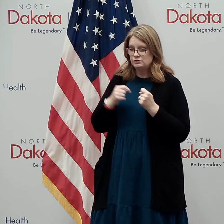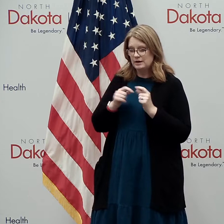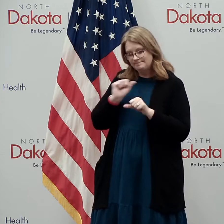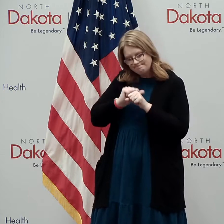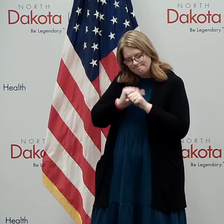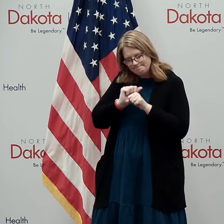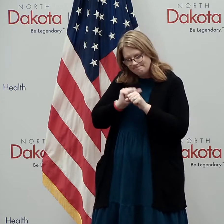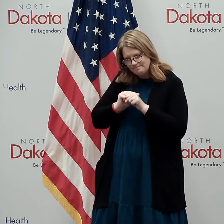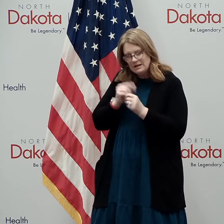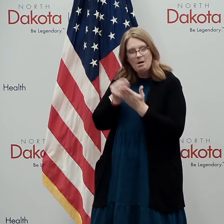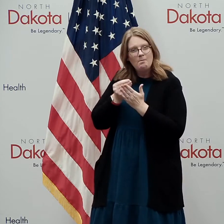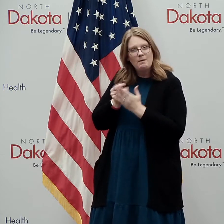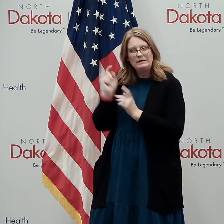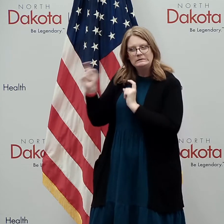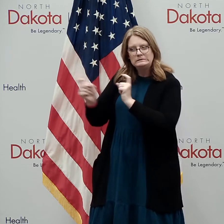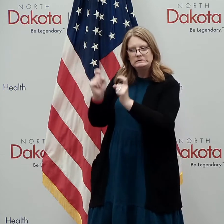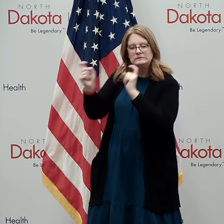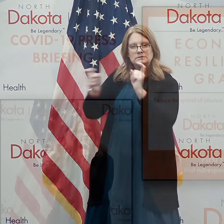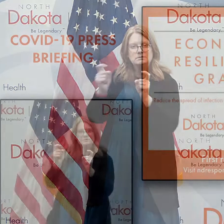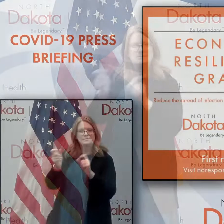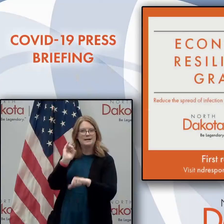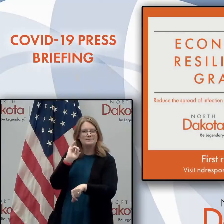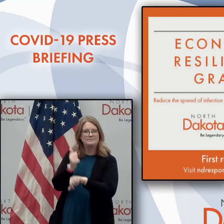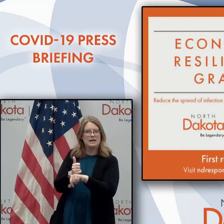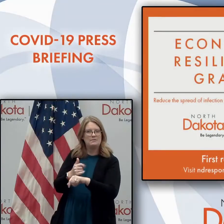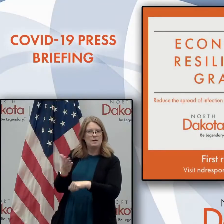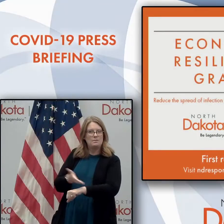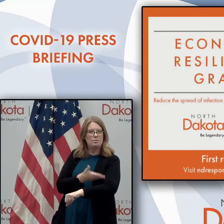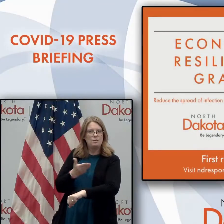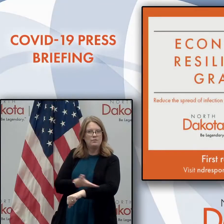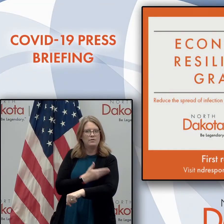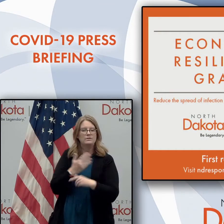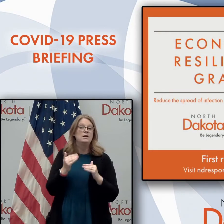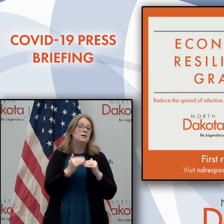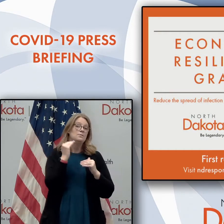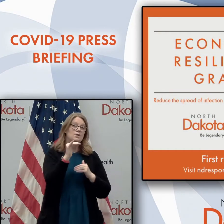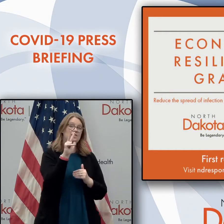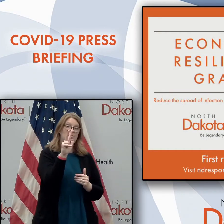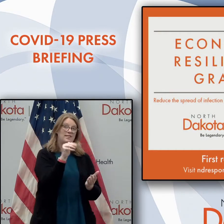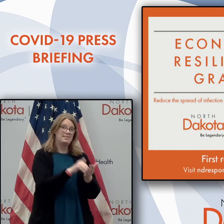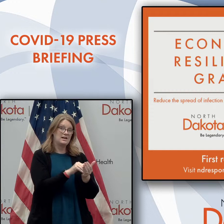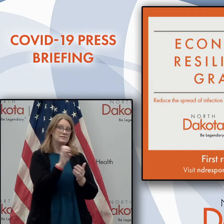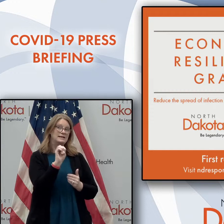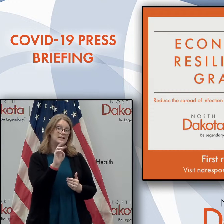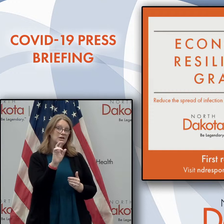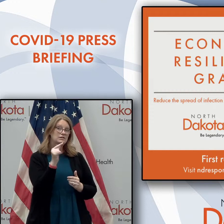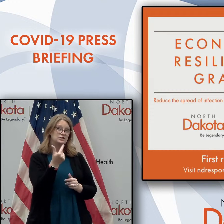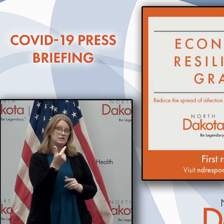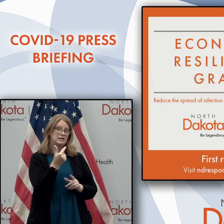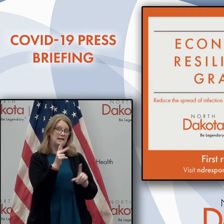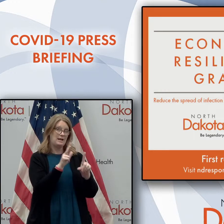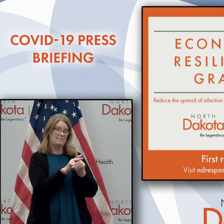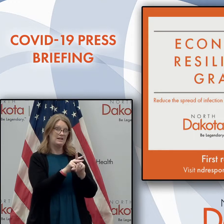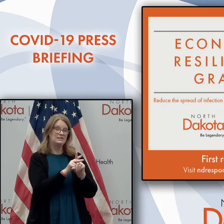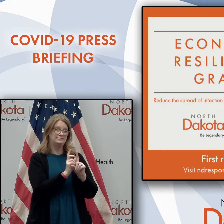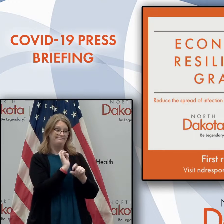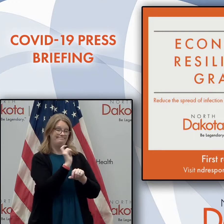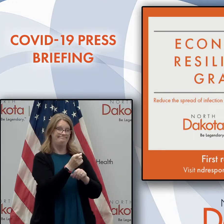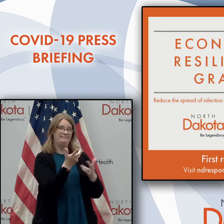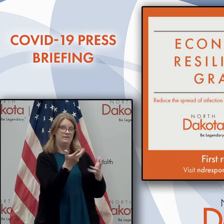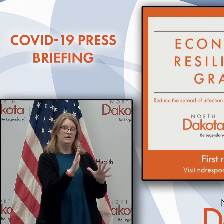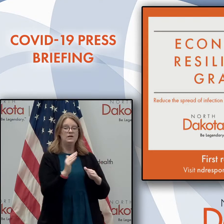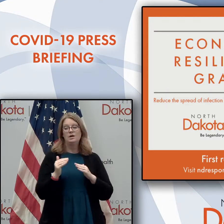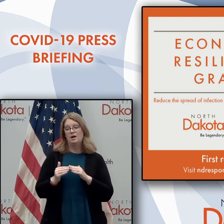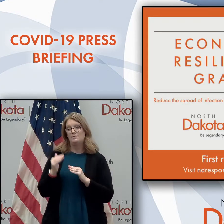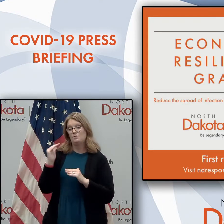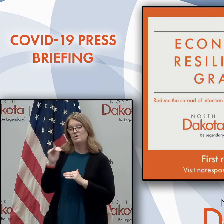businesses to implement these improvements. As of this morning, more than 3,000 ERG applications have been submitted, and more than